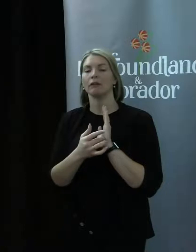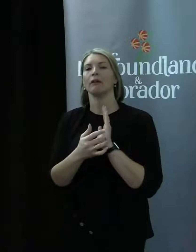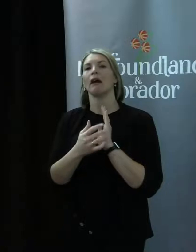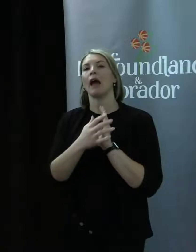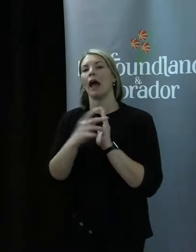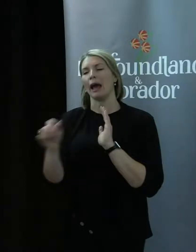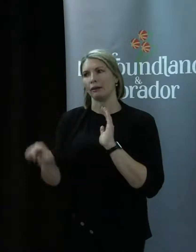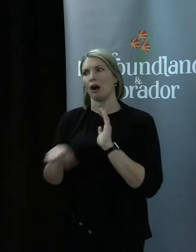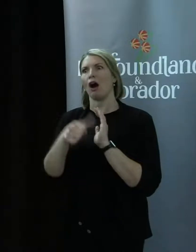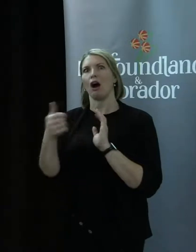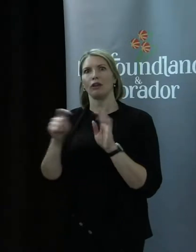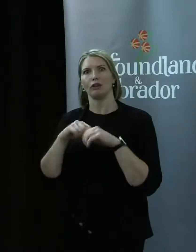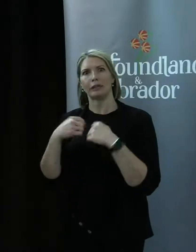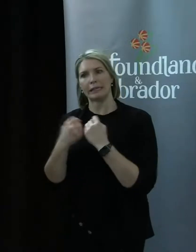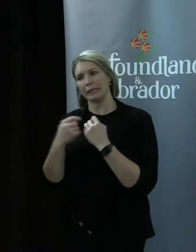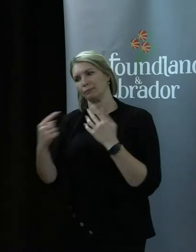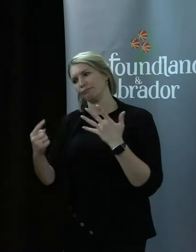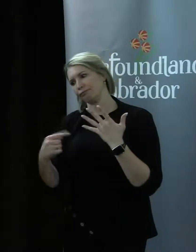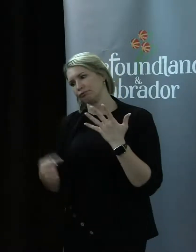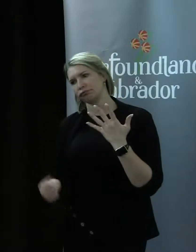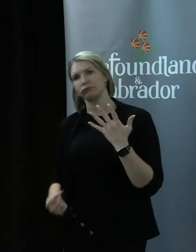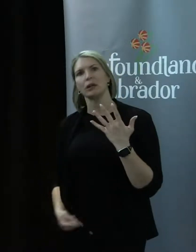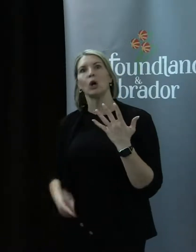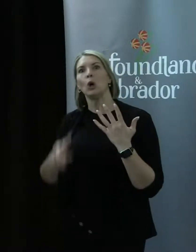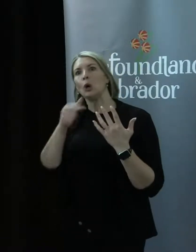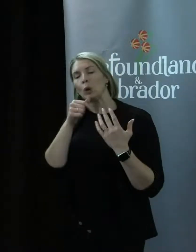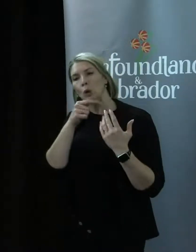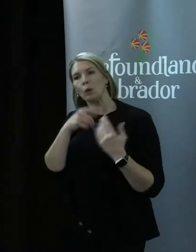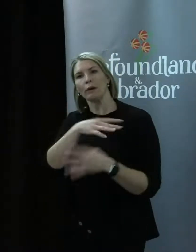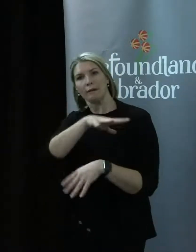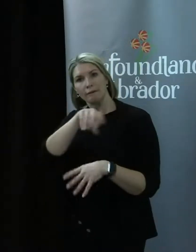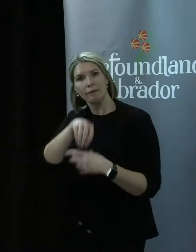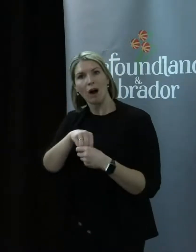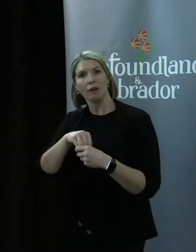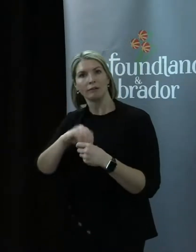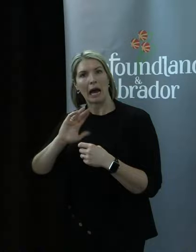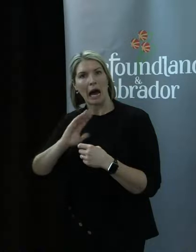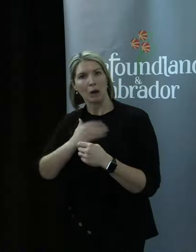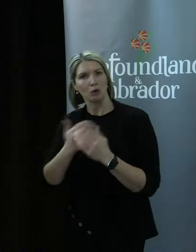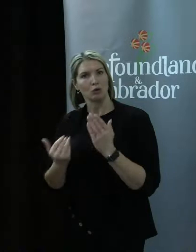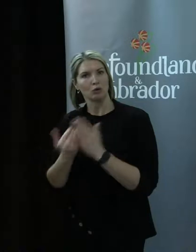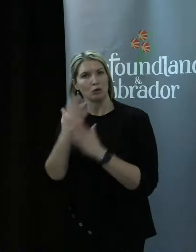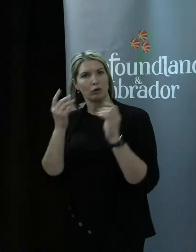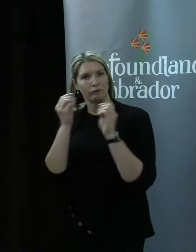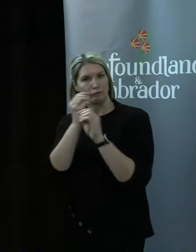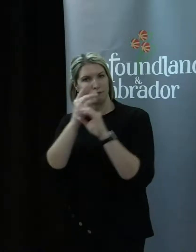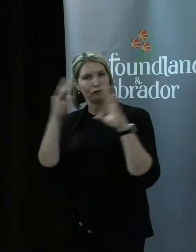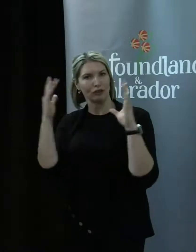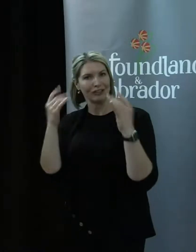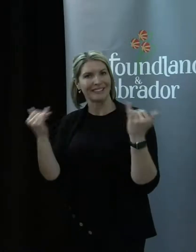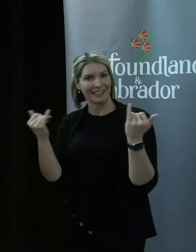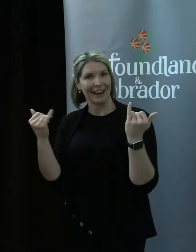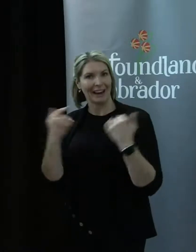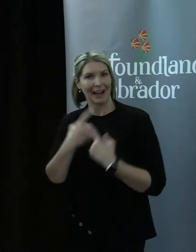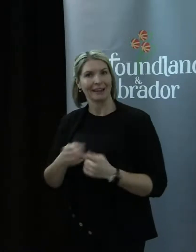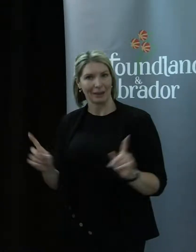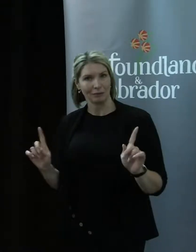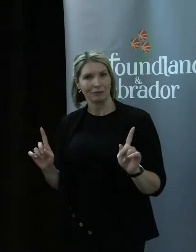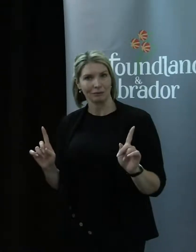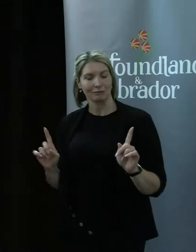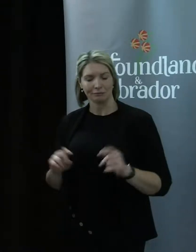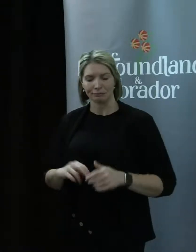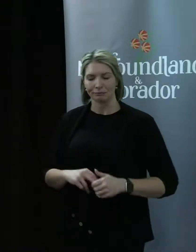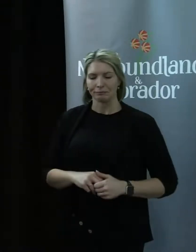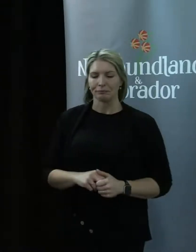who all contributed to the vision that you'll see here today. By coming together under this